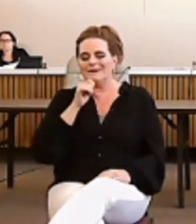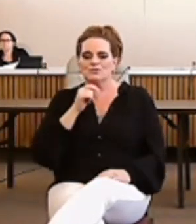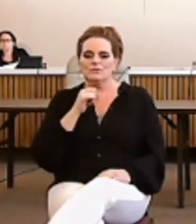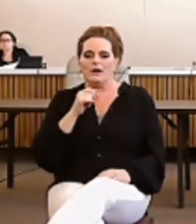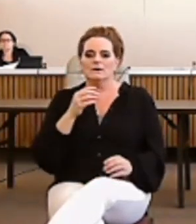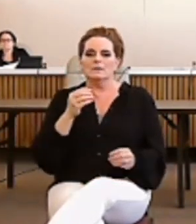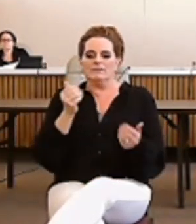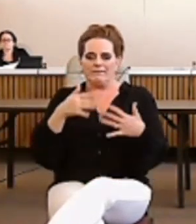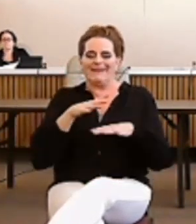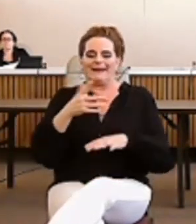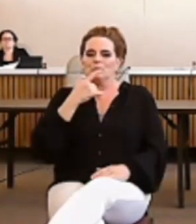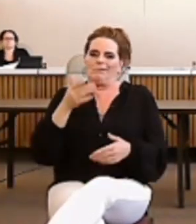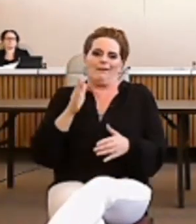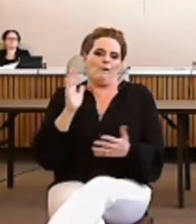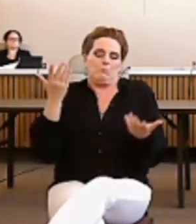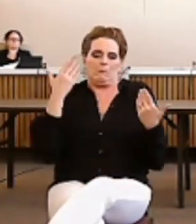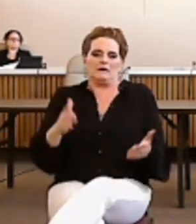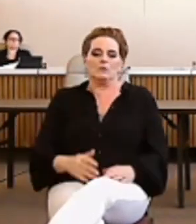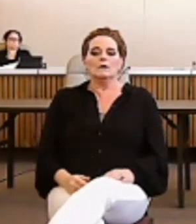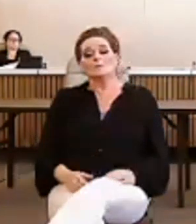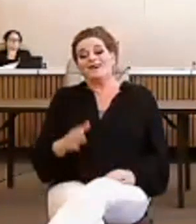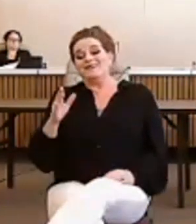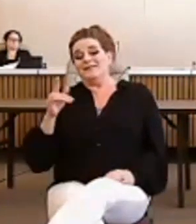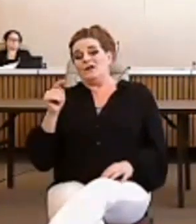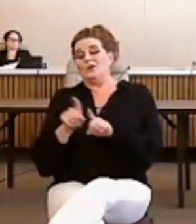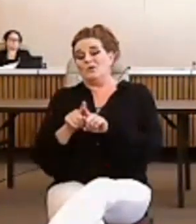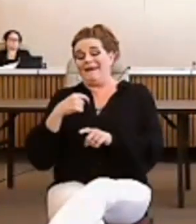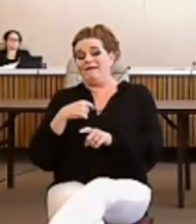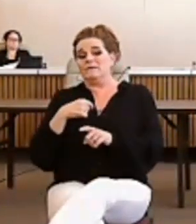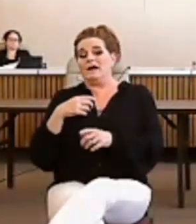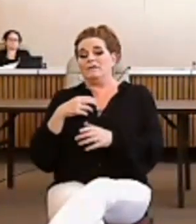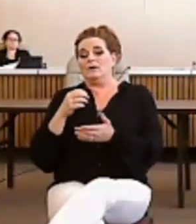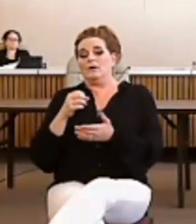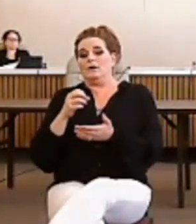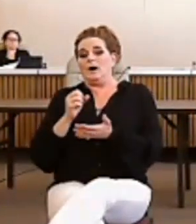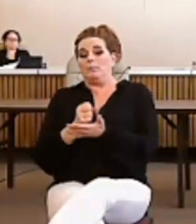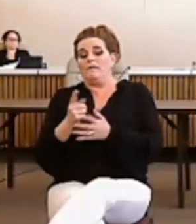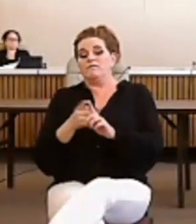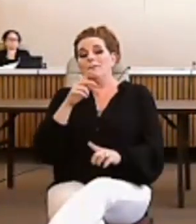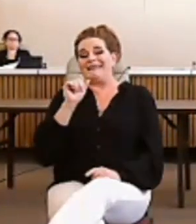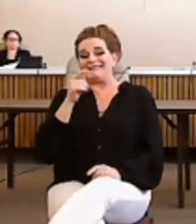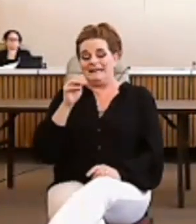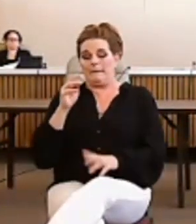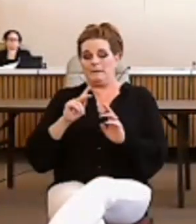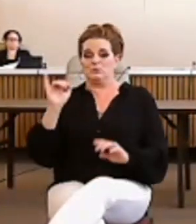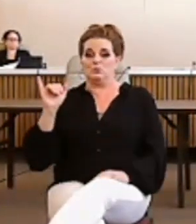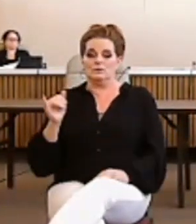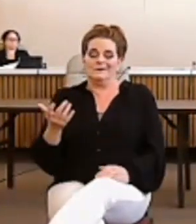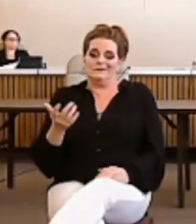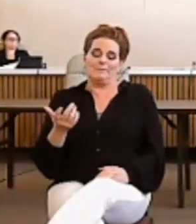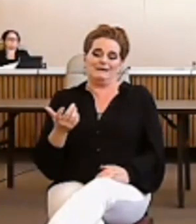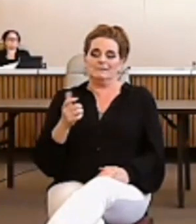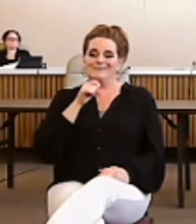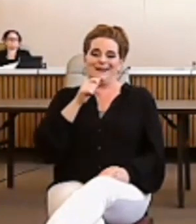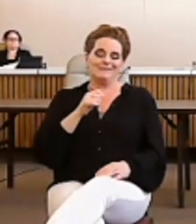again, they'd have to get permission from the ATM folks, but because those are all unknowns, it doesn't make sense to hold the hearing open.